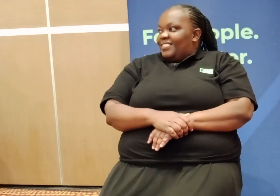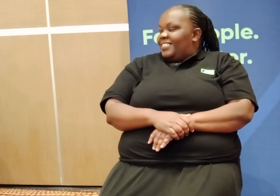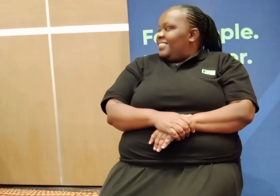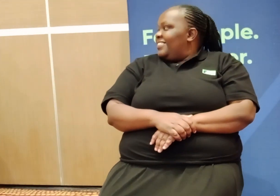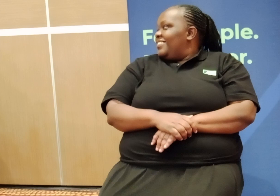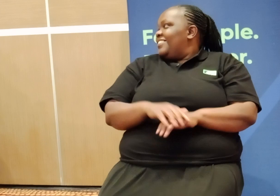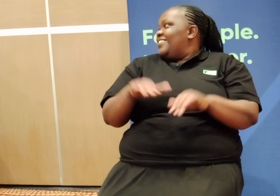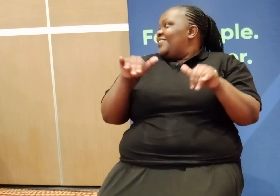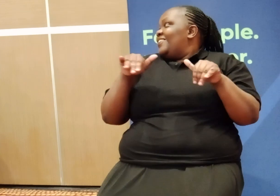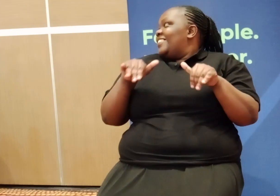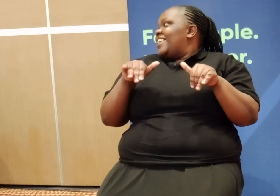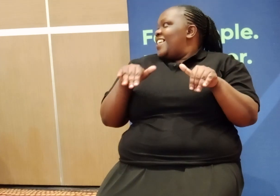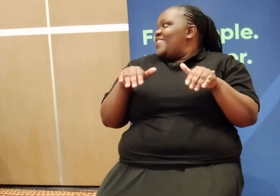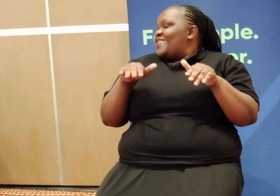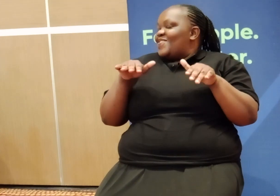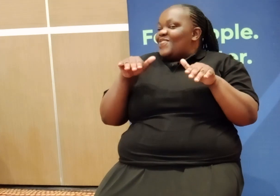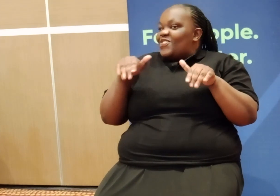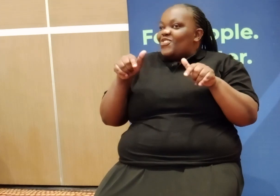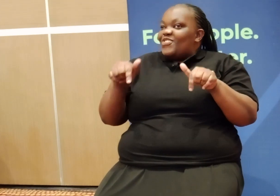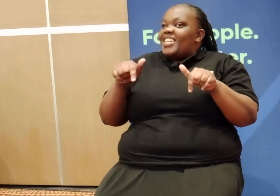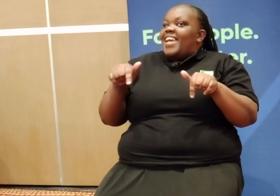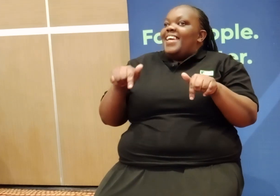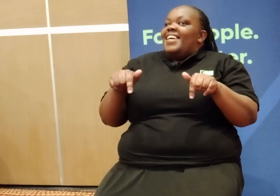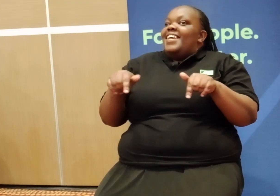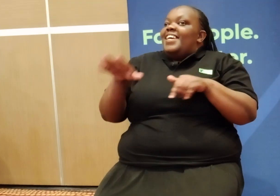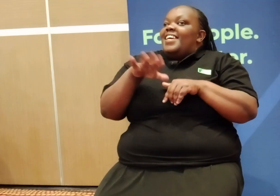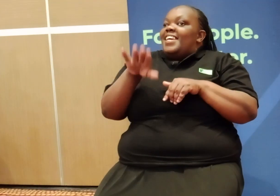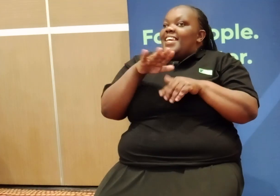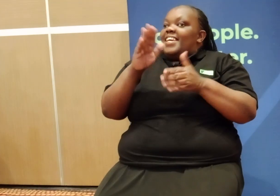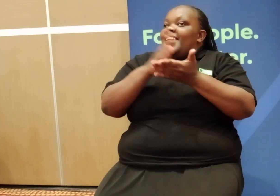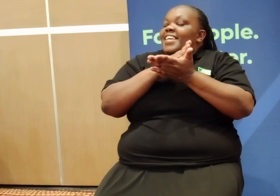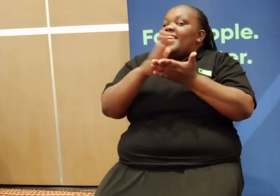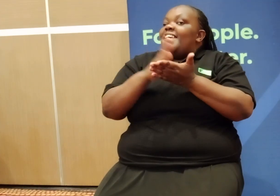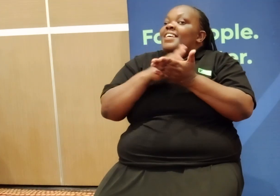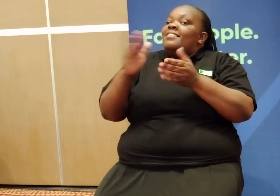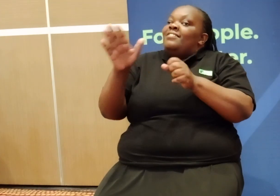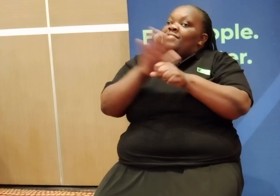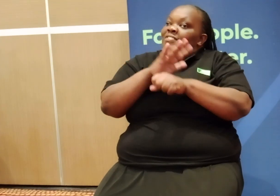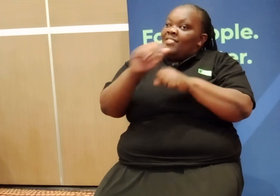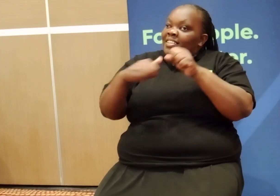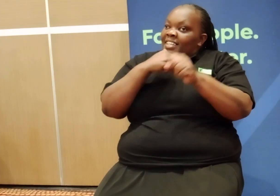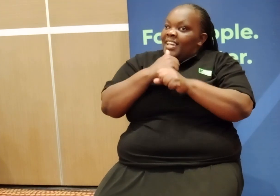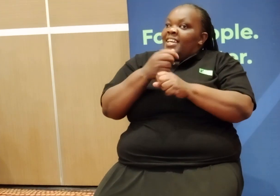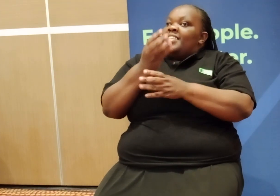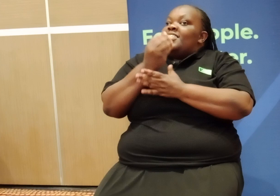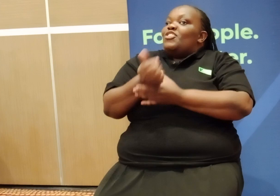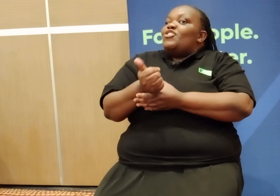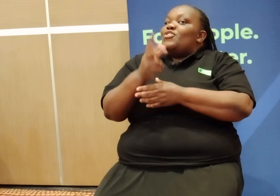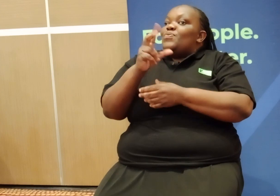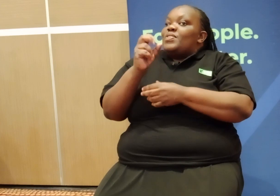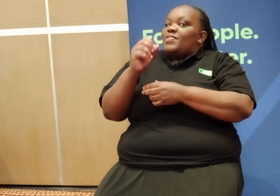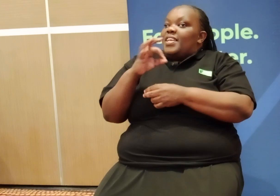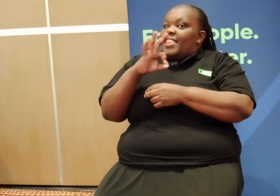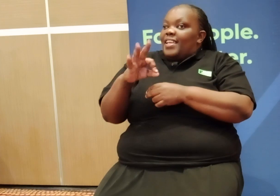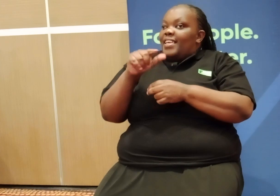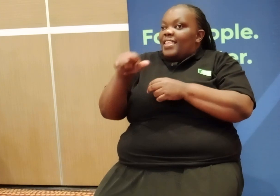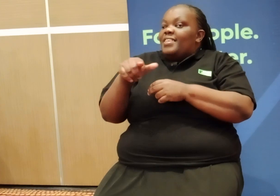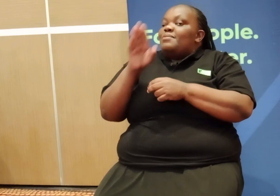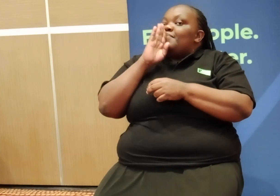So for today's session, for the sharing of the full year results 2023, this will be led by our